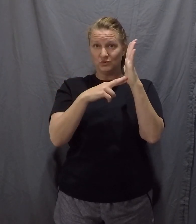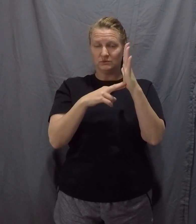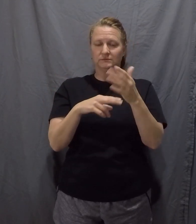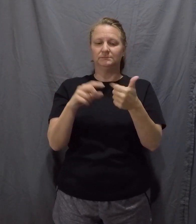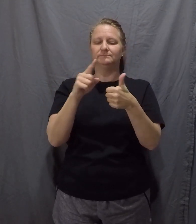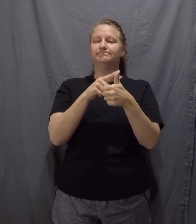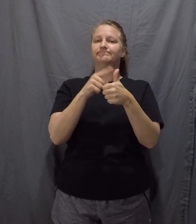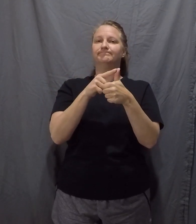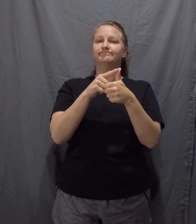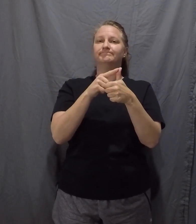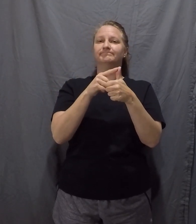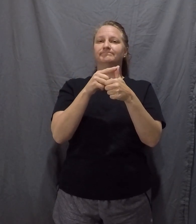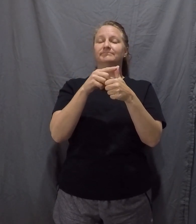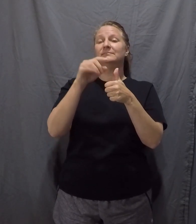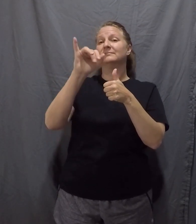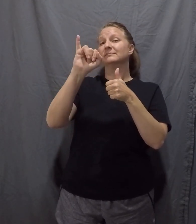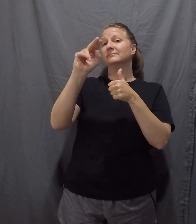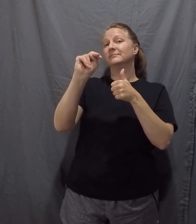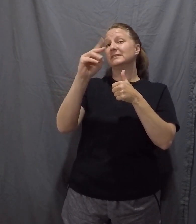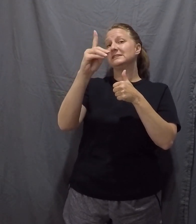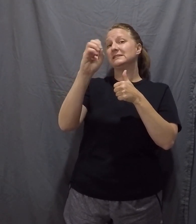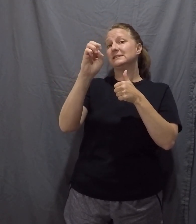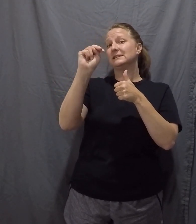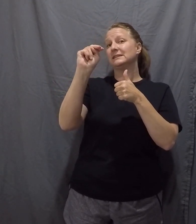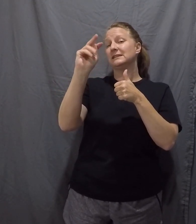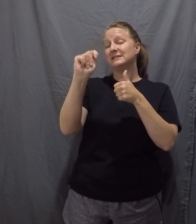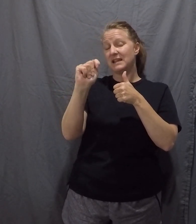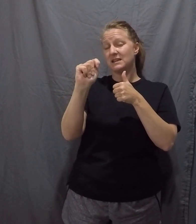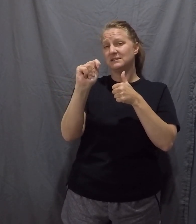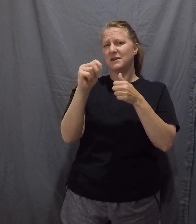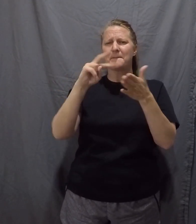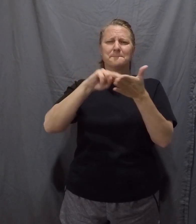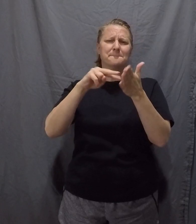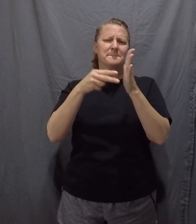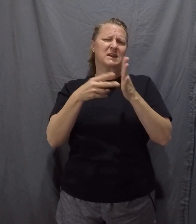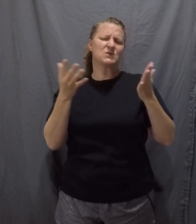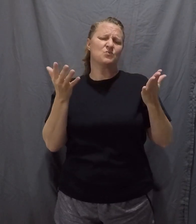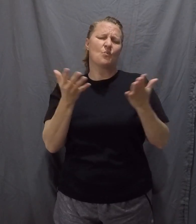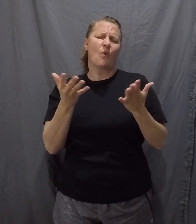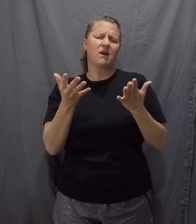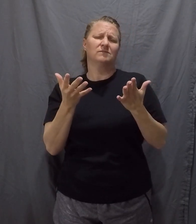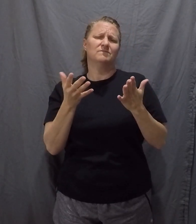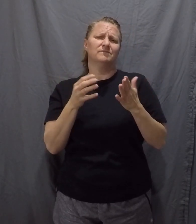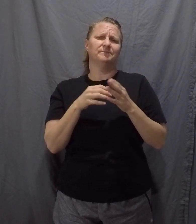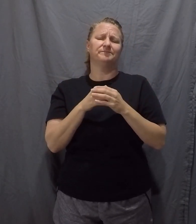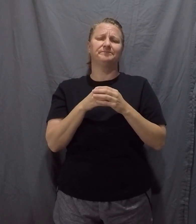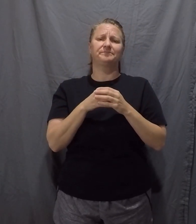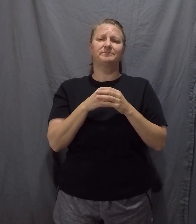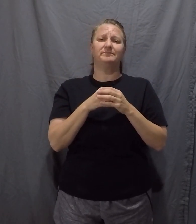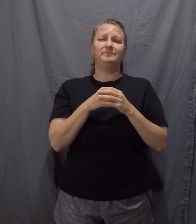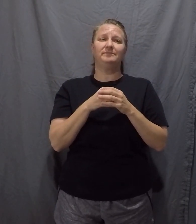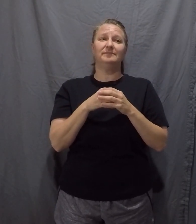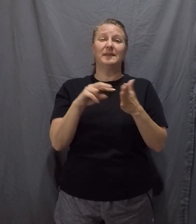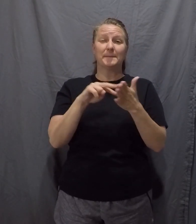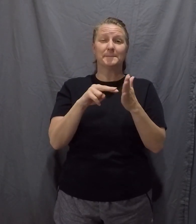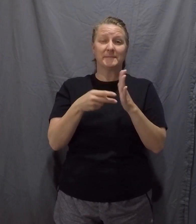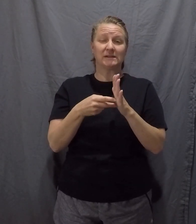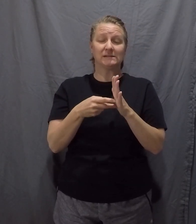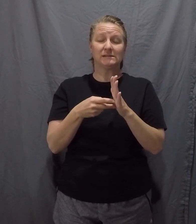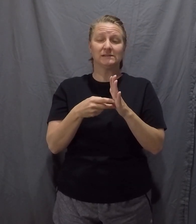indent. Indent. What does indent mean? Indent basically means, I learned this when I was a child. You take your